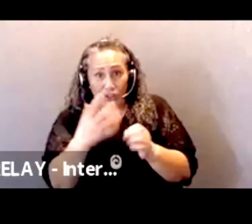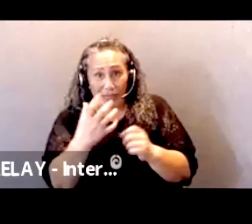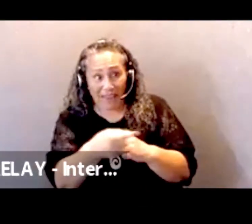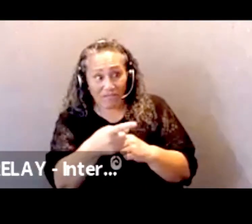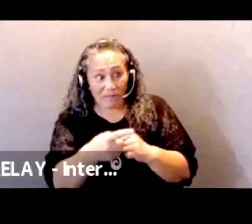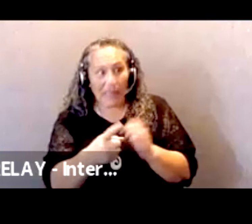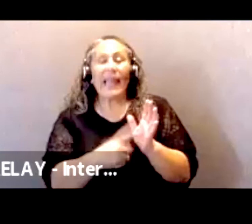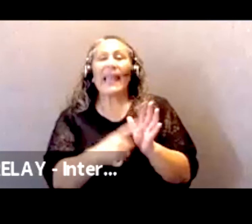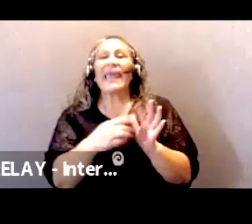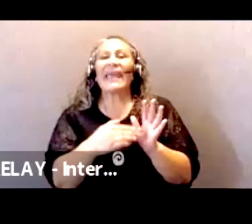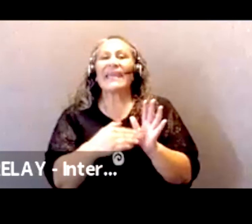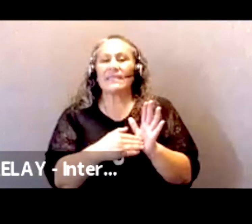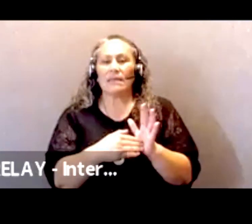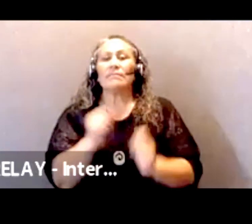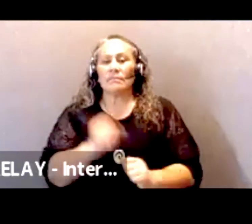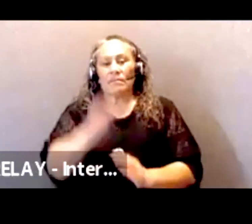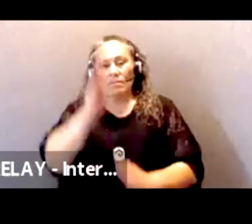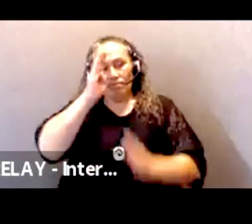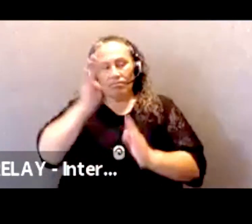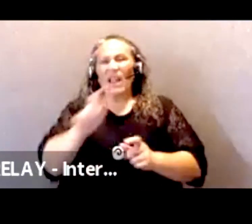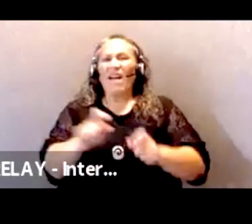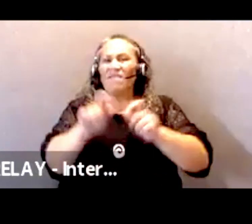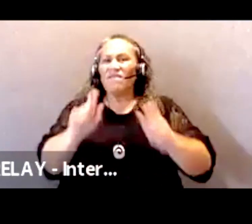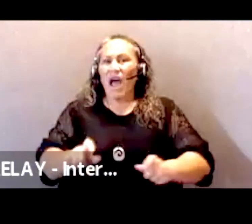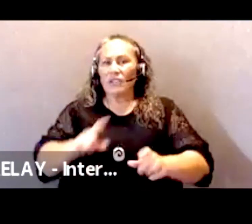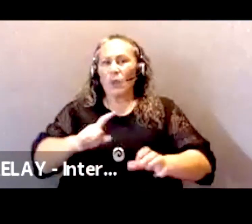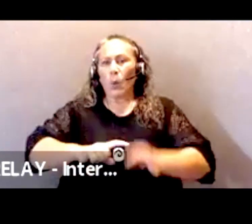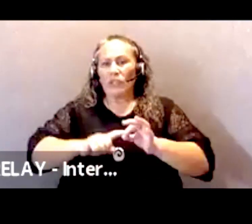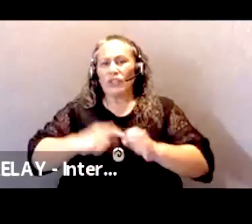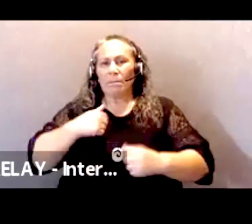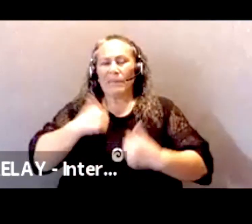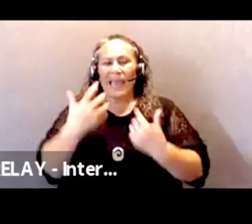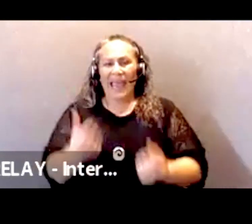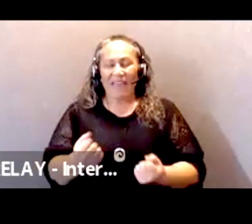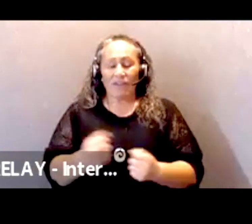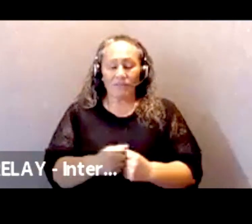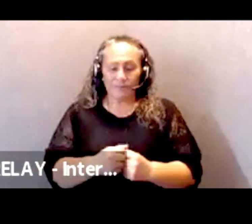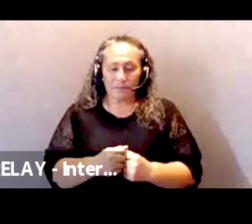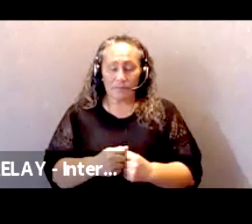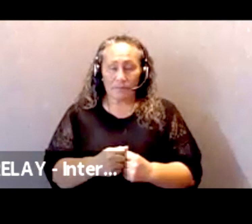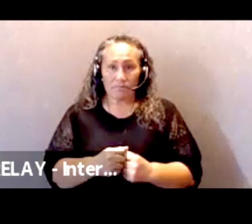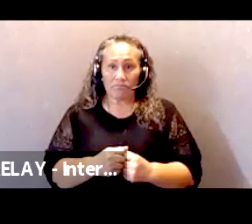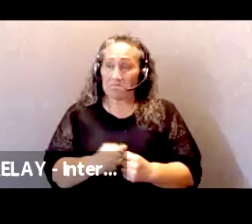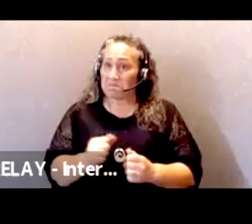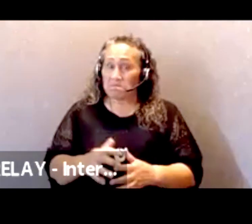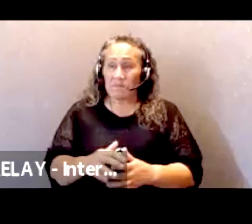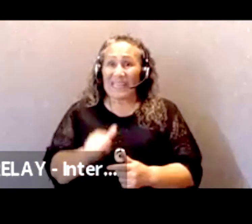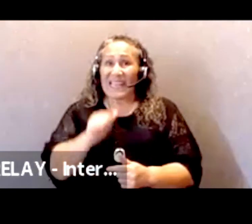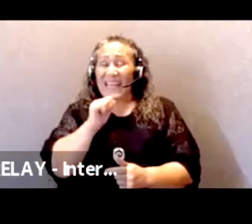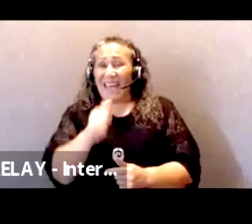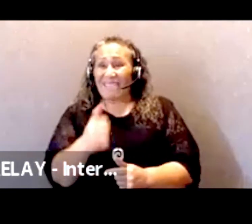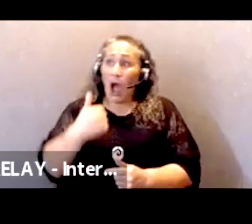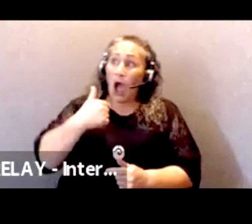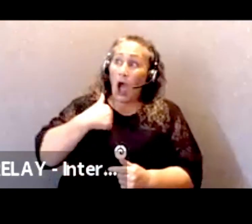Yes, kia ora everyone. Yeah, just final question. Will there be any issues if I come in contact